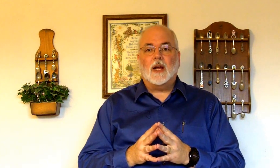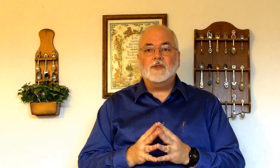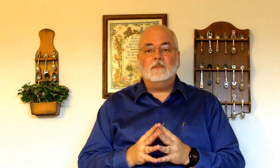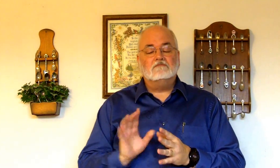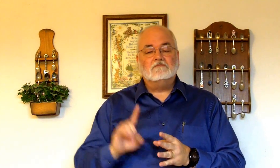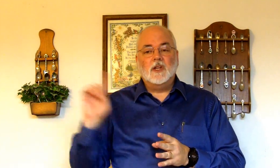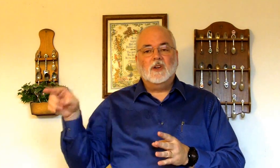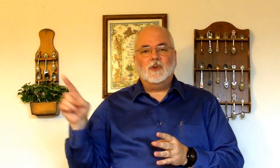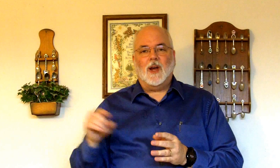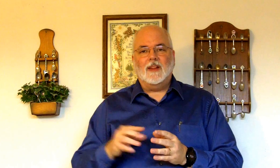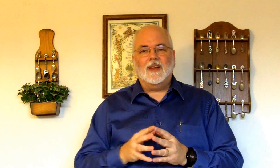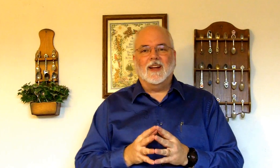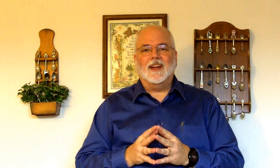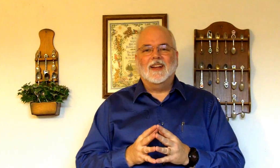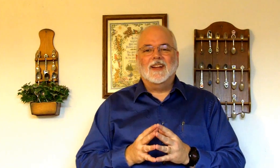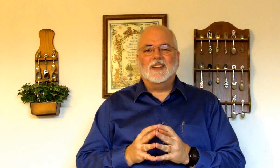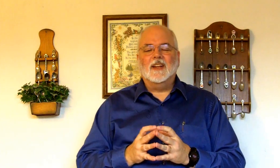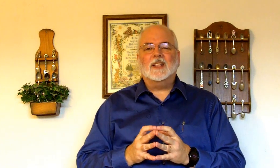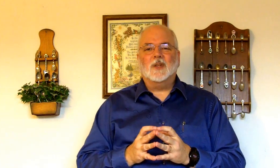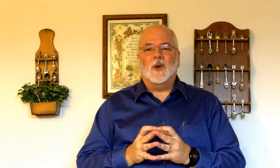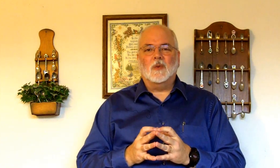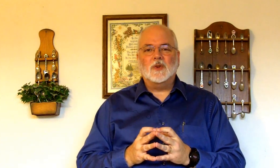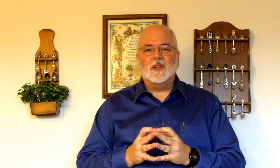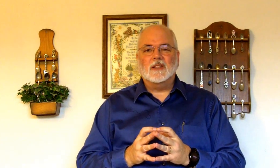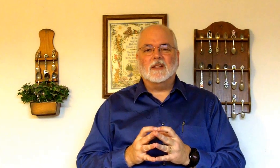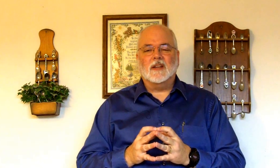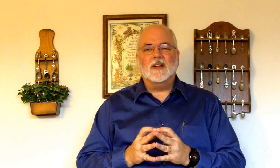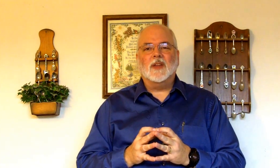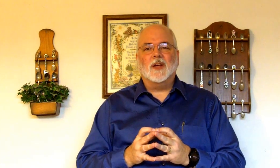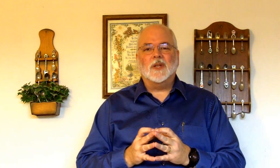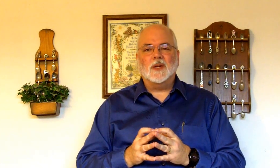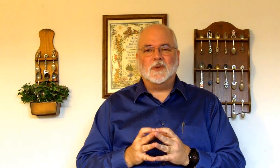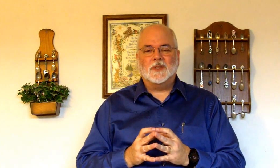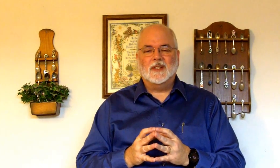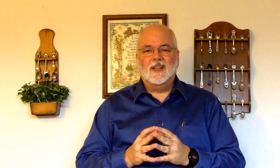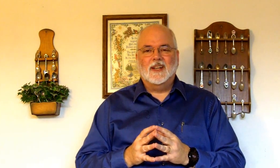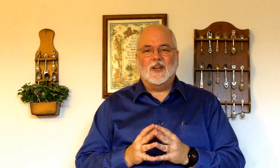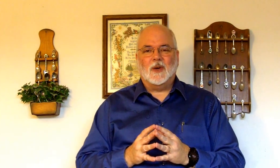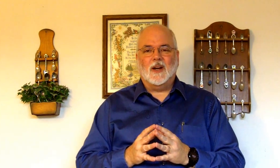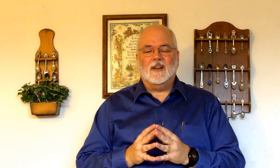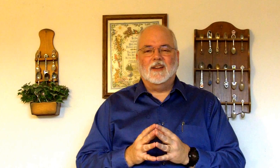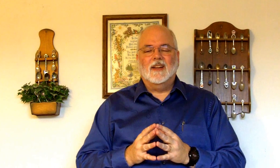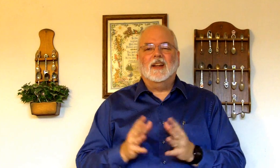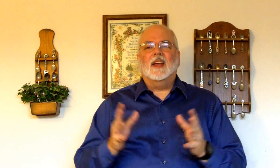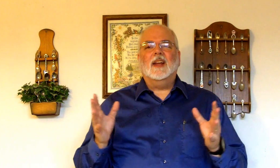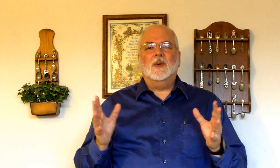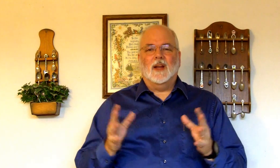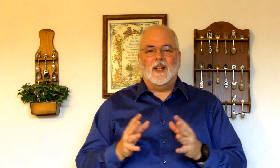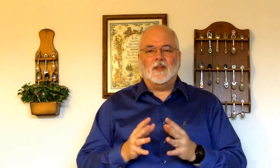challenging, try the next song, which is 10,000 Angels. Alright? Anyway, that's my